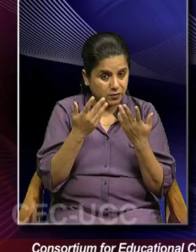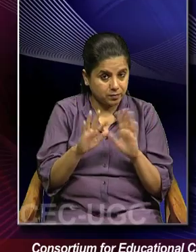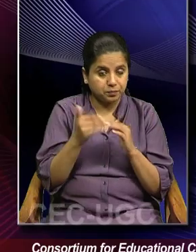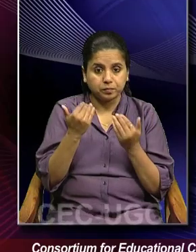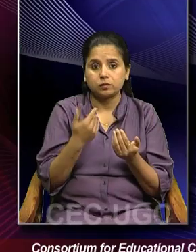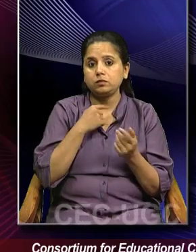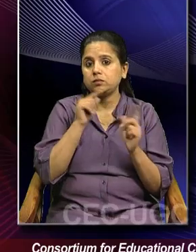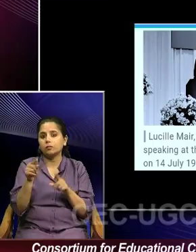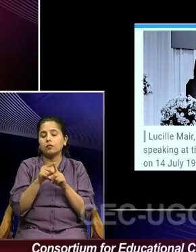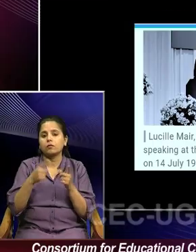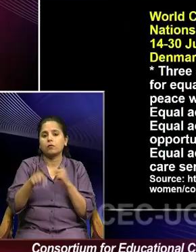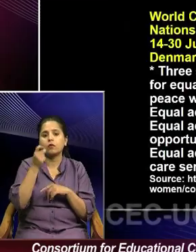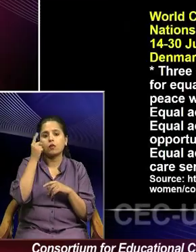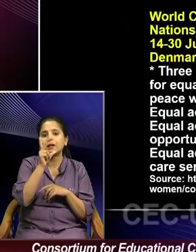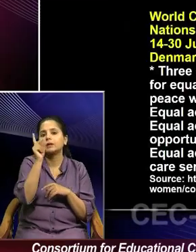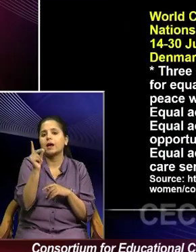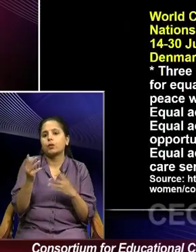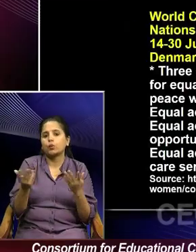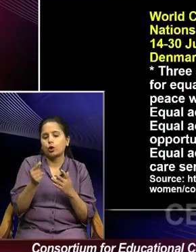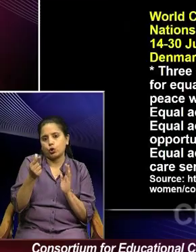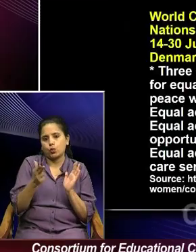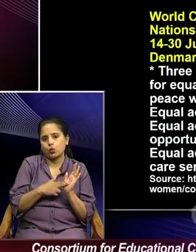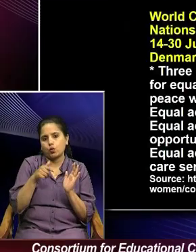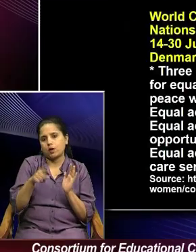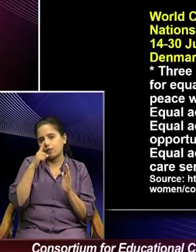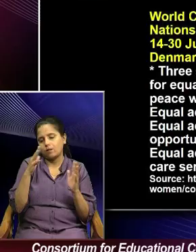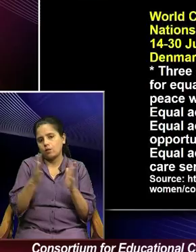we go towards understanding the second UN